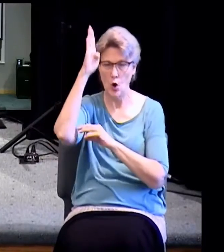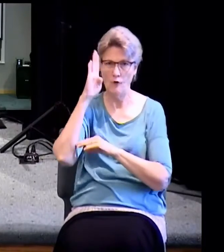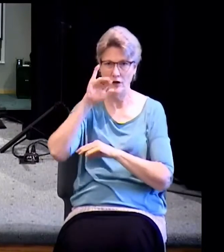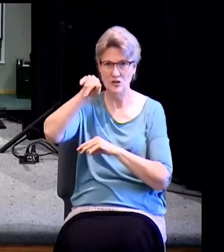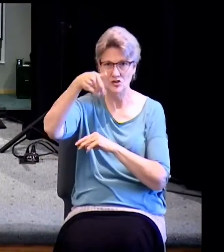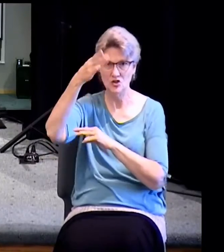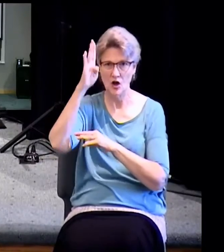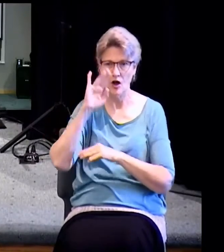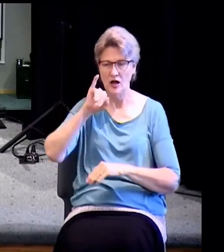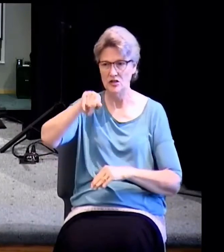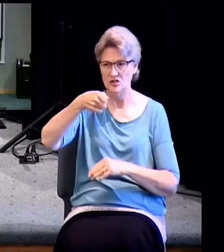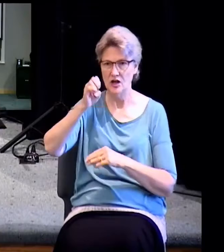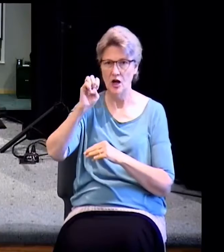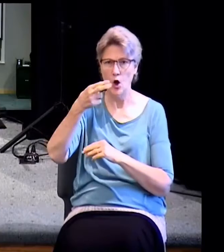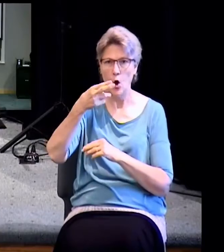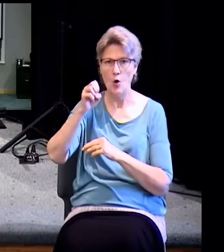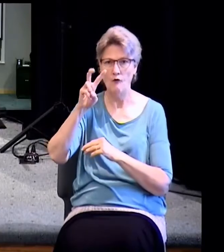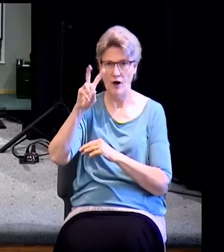and I get lifted up,